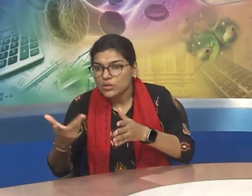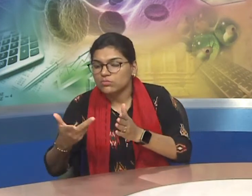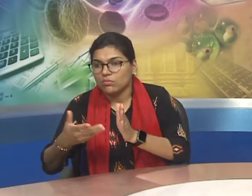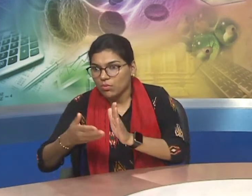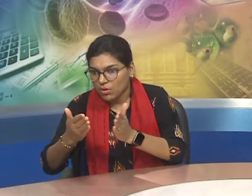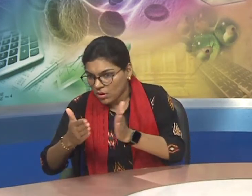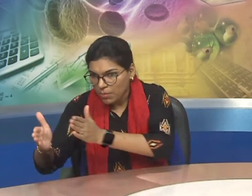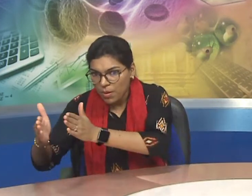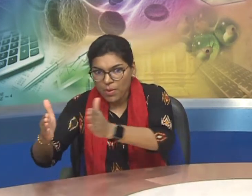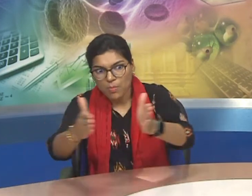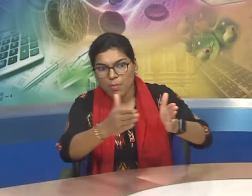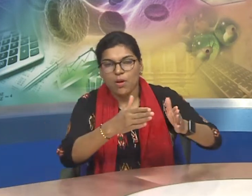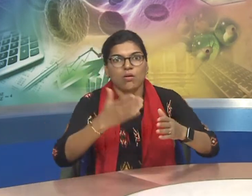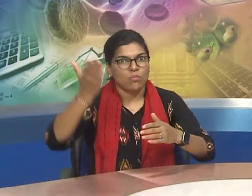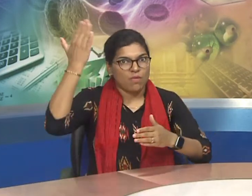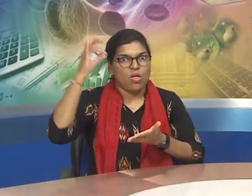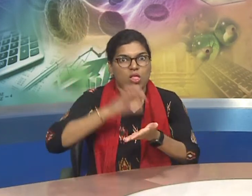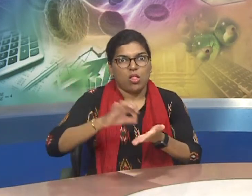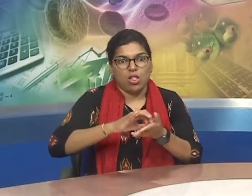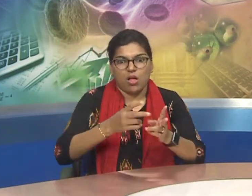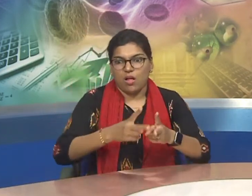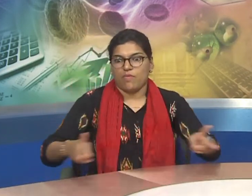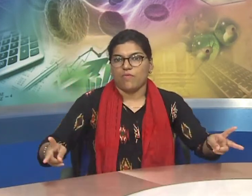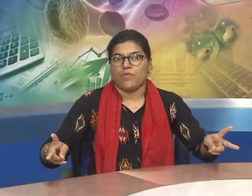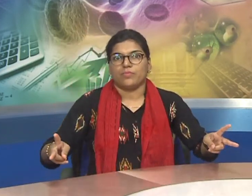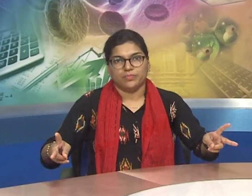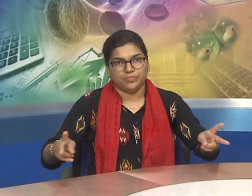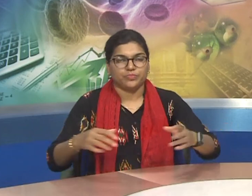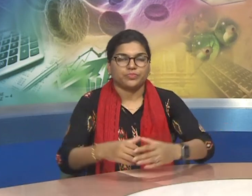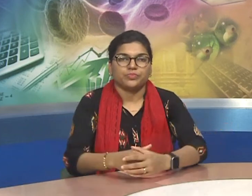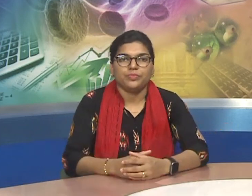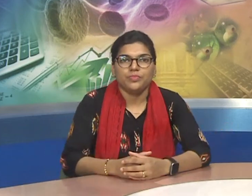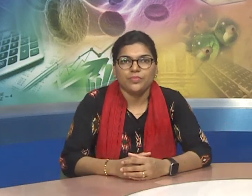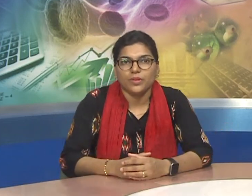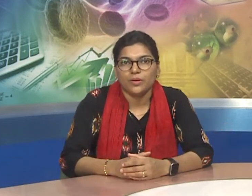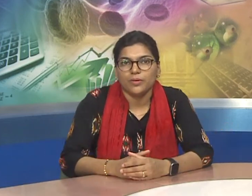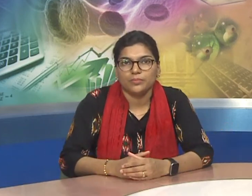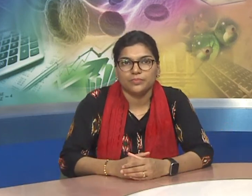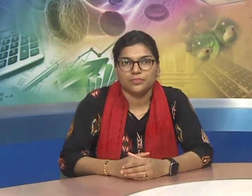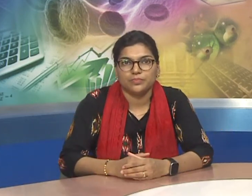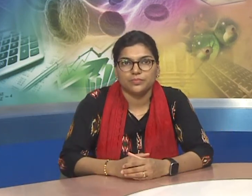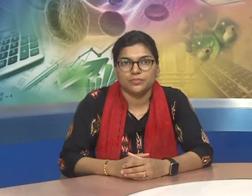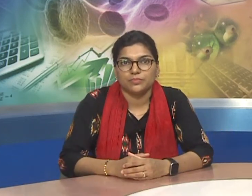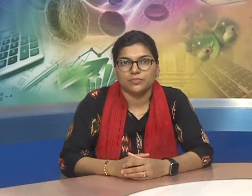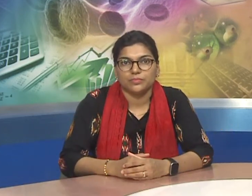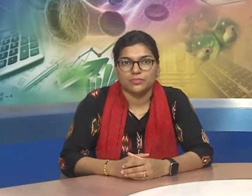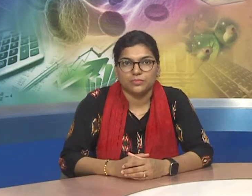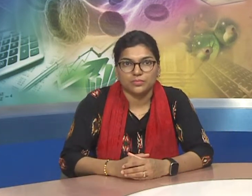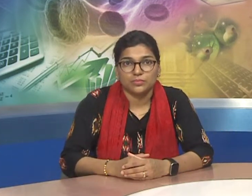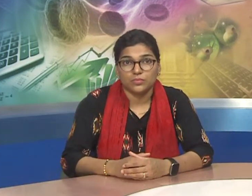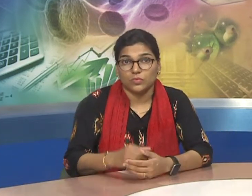the things were done manually and all the inputs were done with the help of